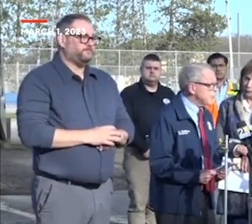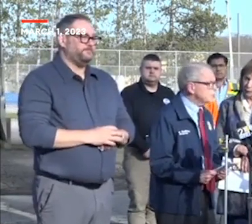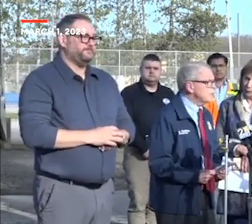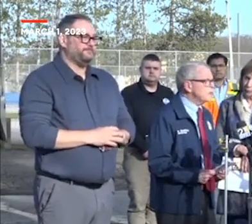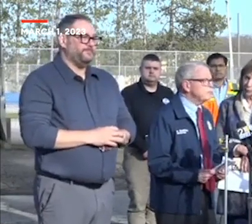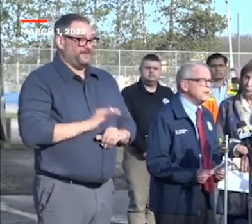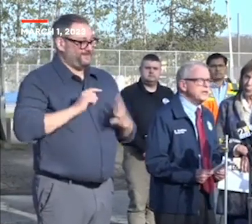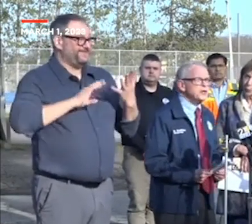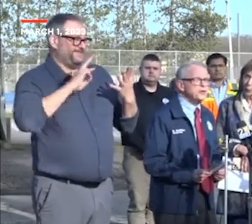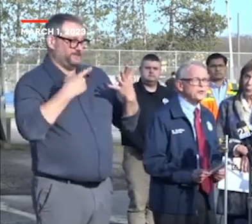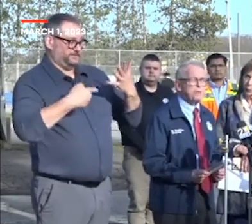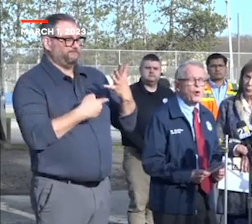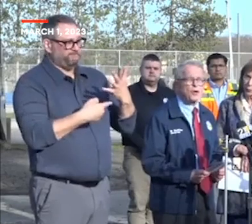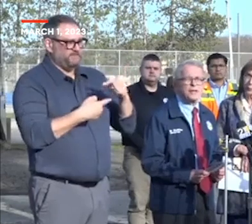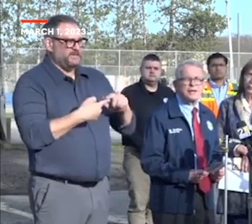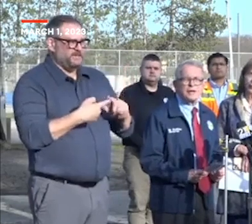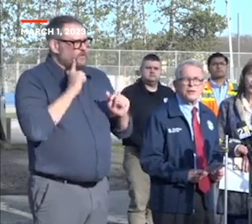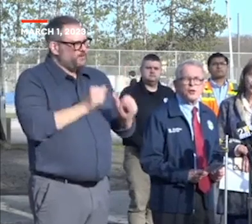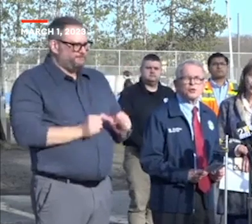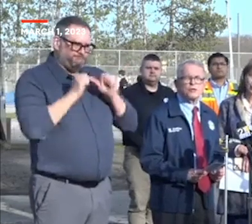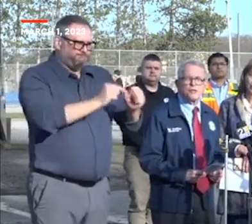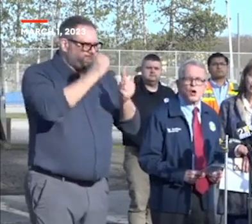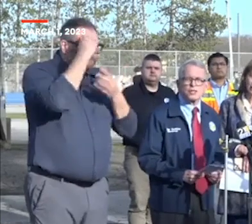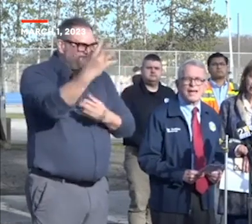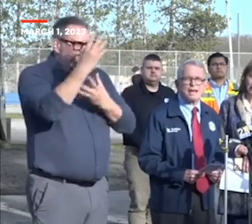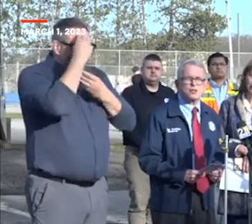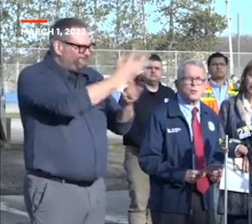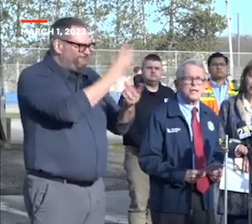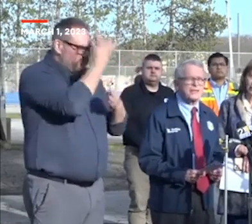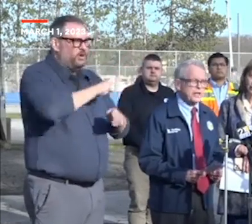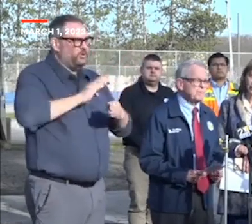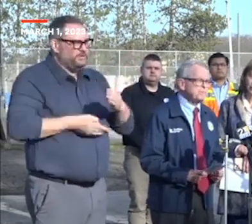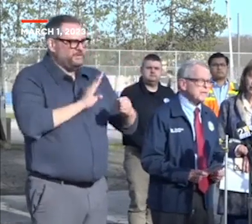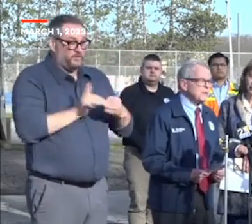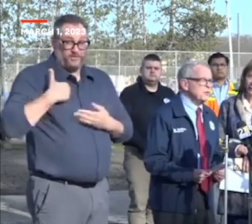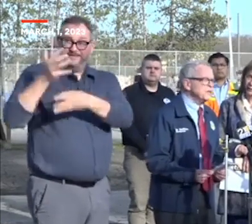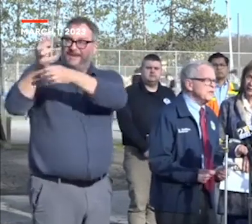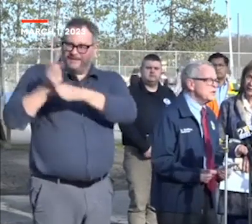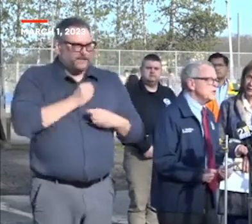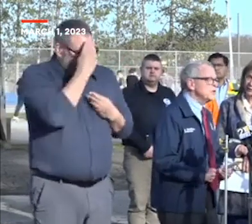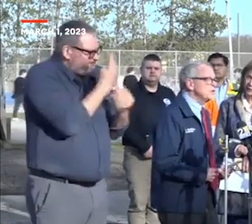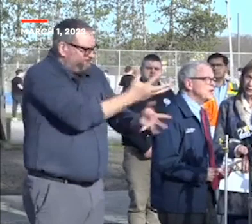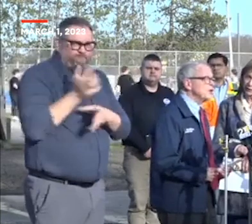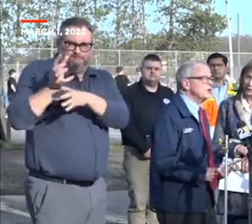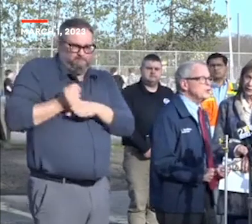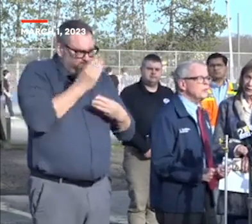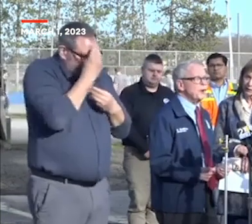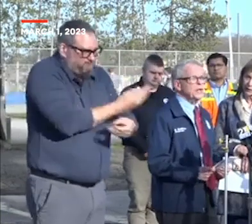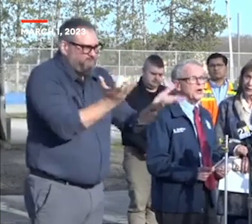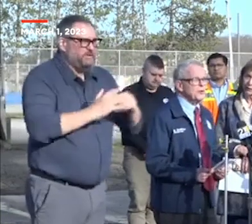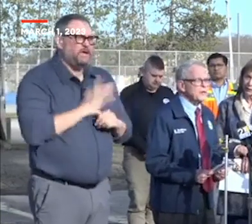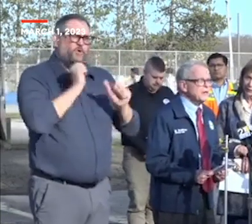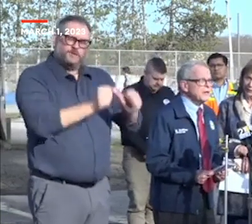Number six, we will continue to report those results as we get them. We will continue to tell you